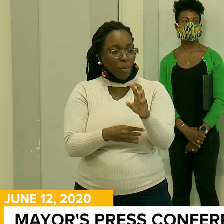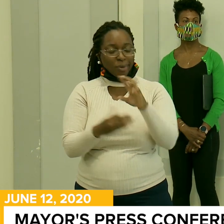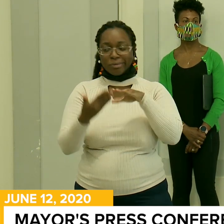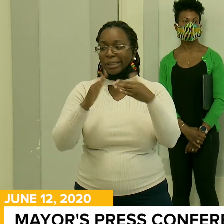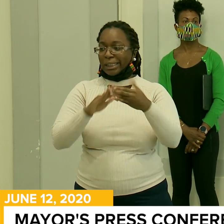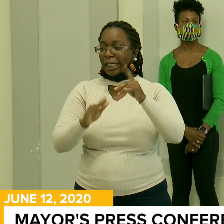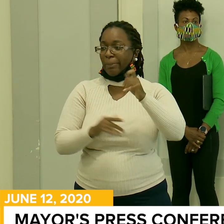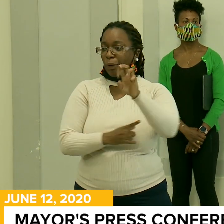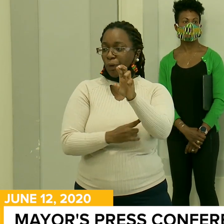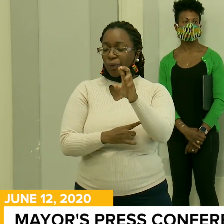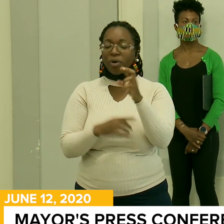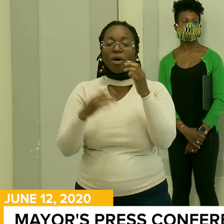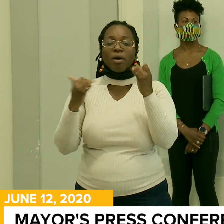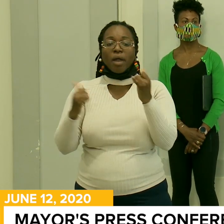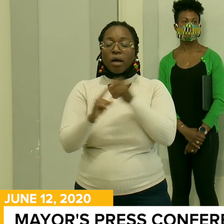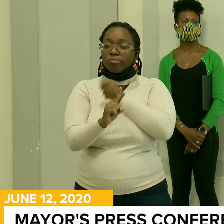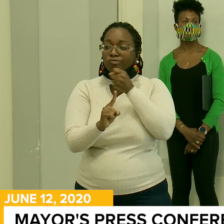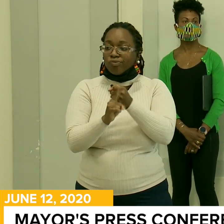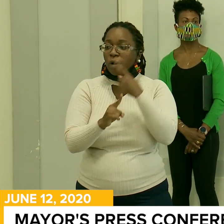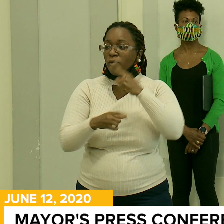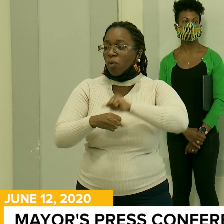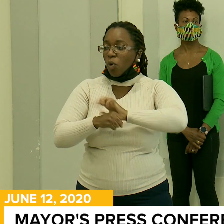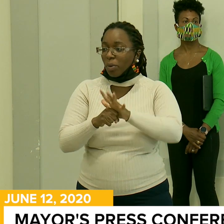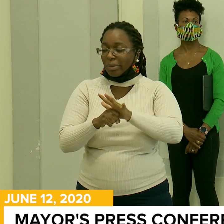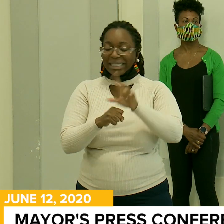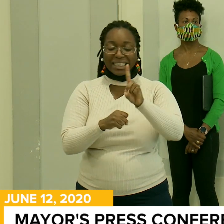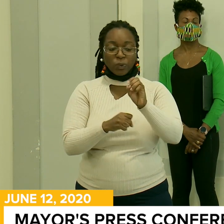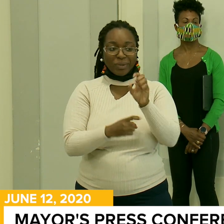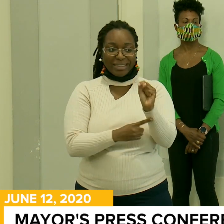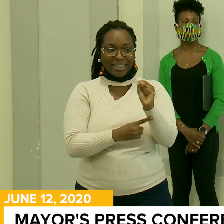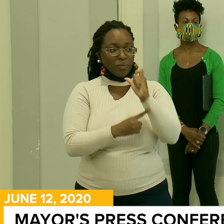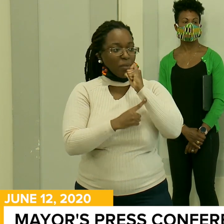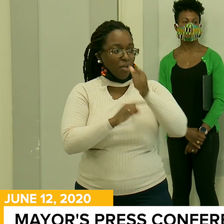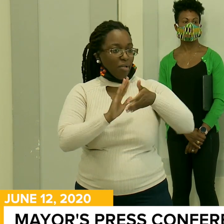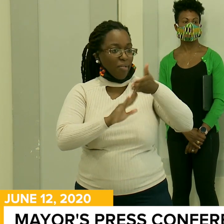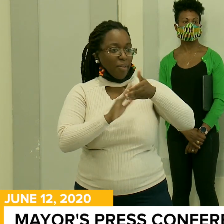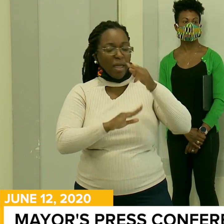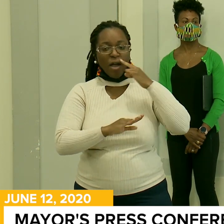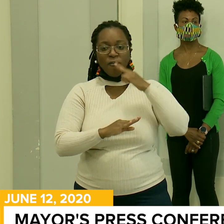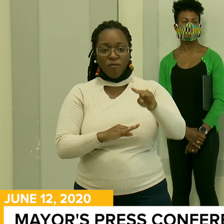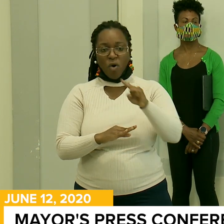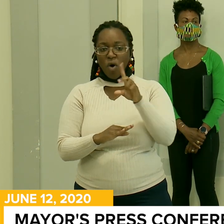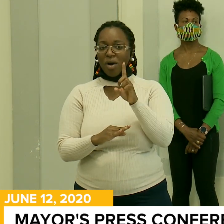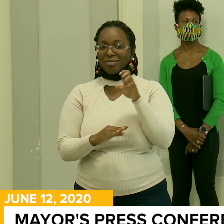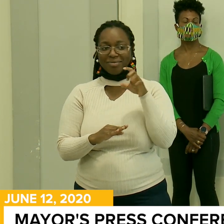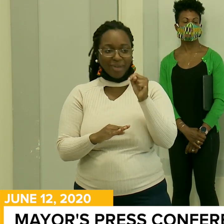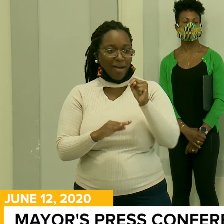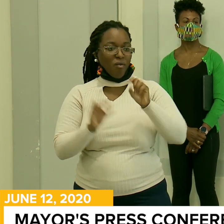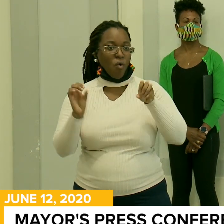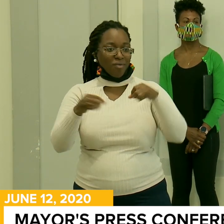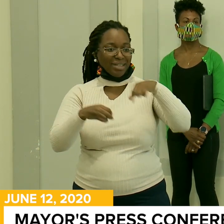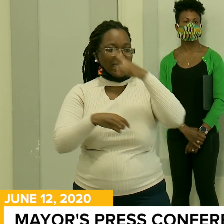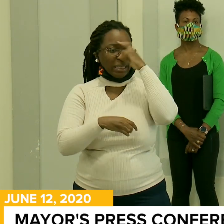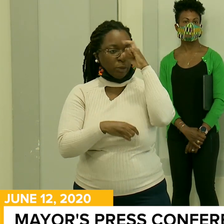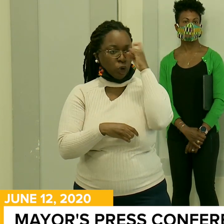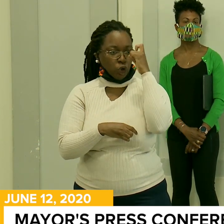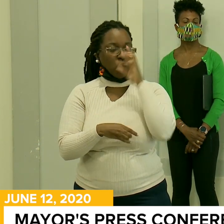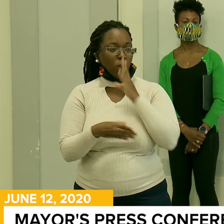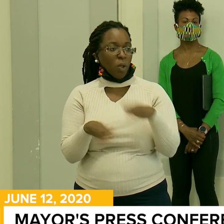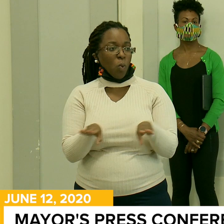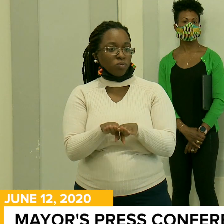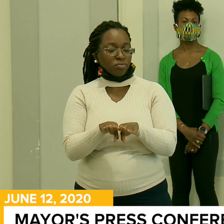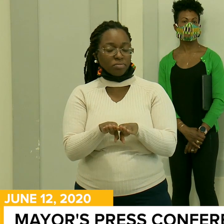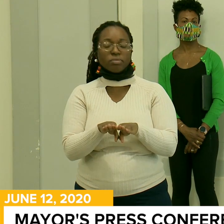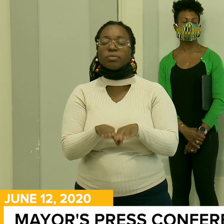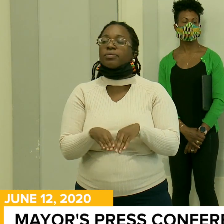to COVID-19 pandemic, DOT will not be operating the dock master's office this summer season. As